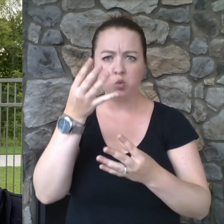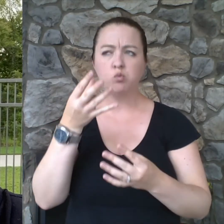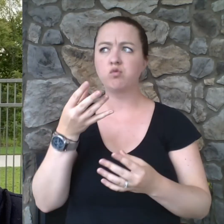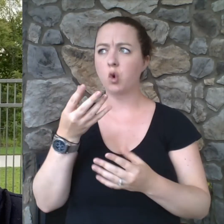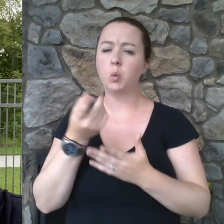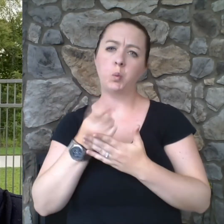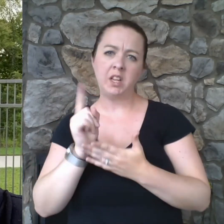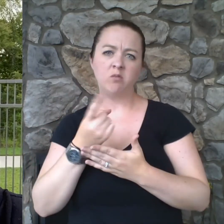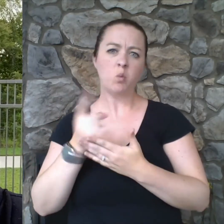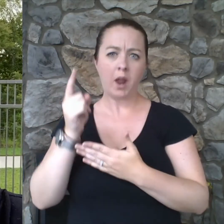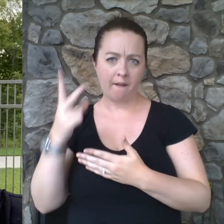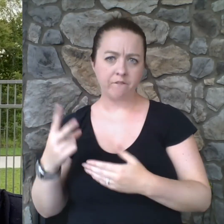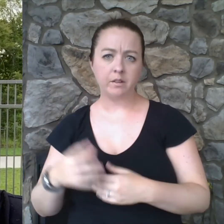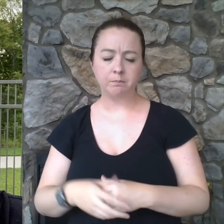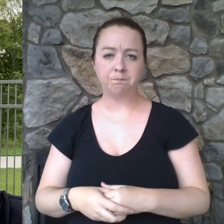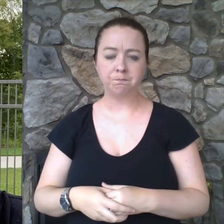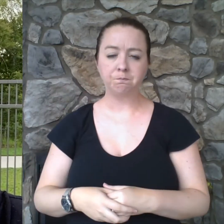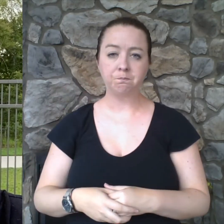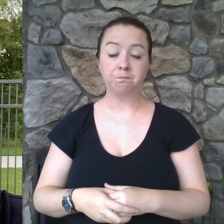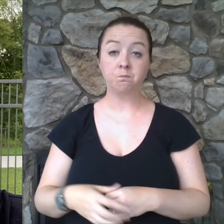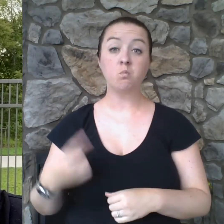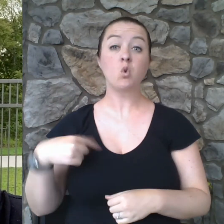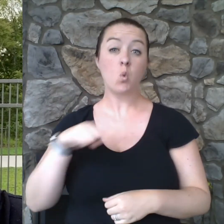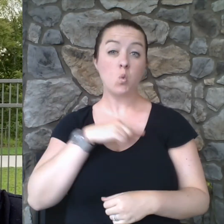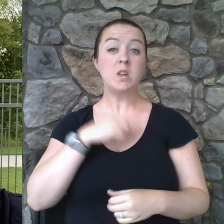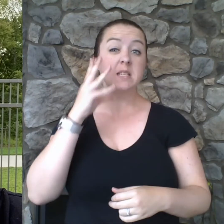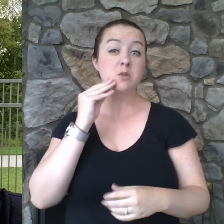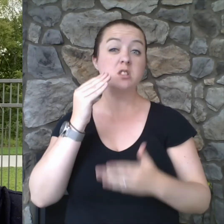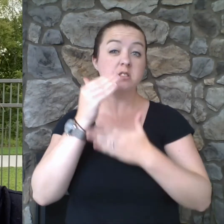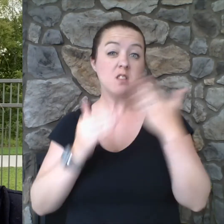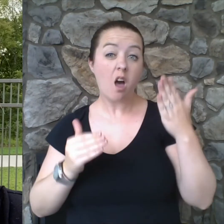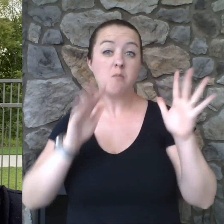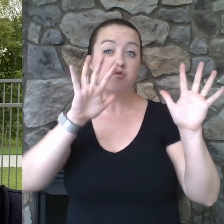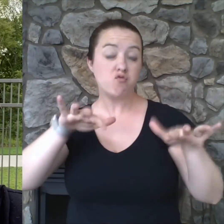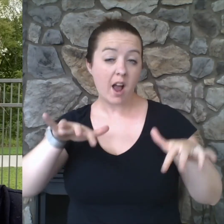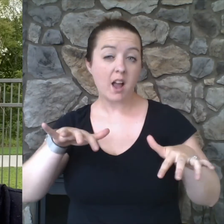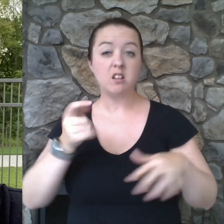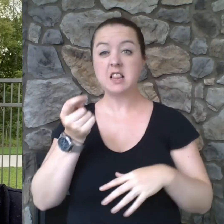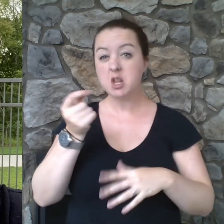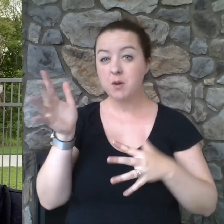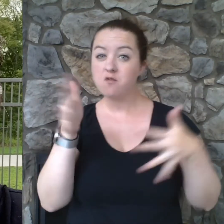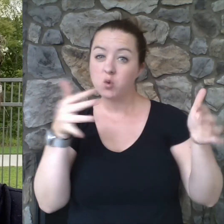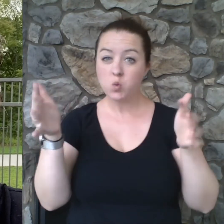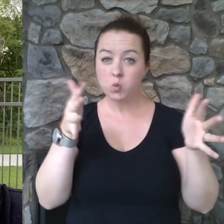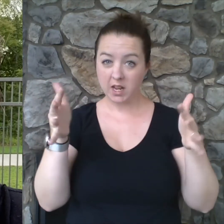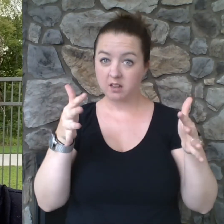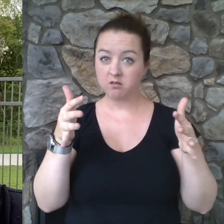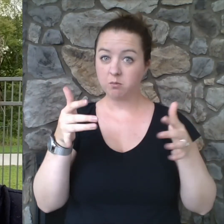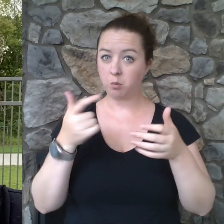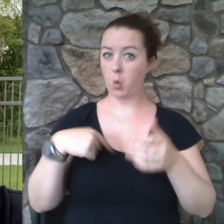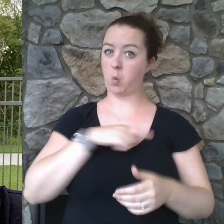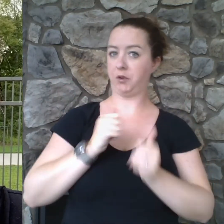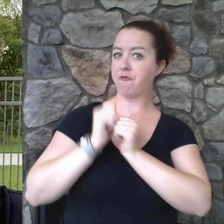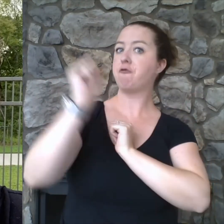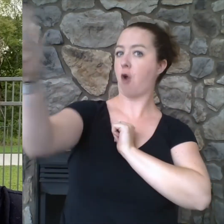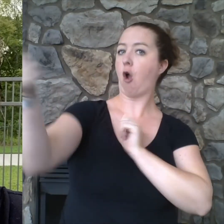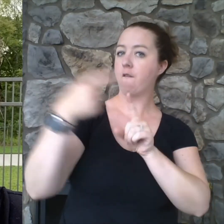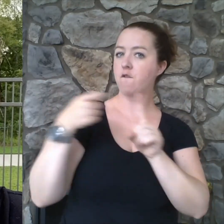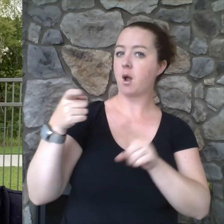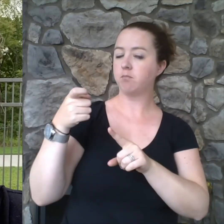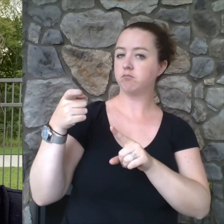a half. We get a little bit of rain and a little bit of wind this far away from where the hurricane